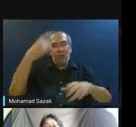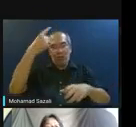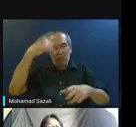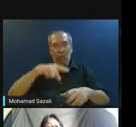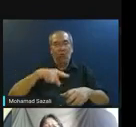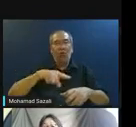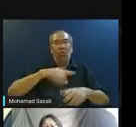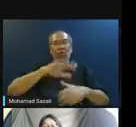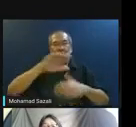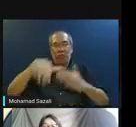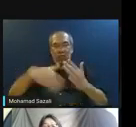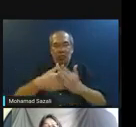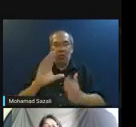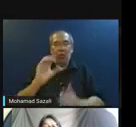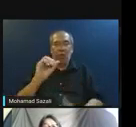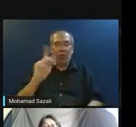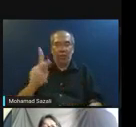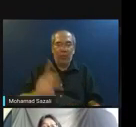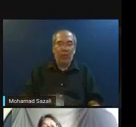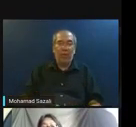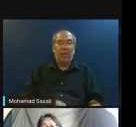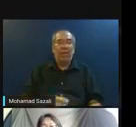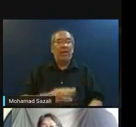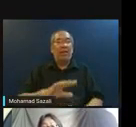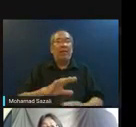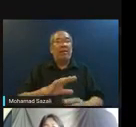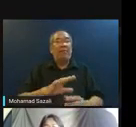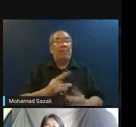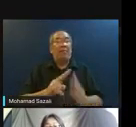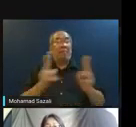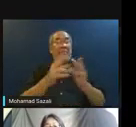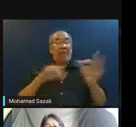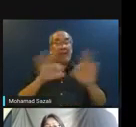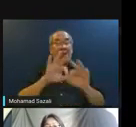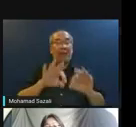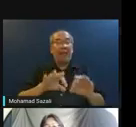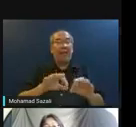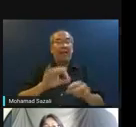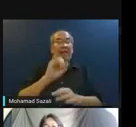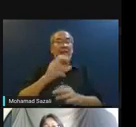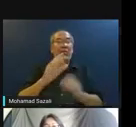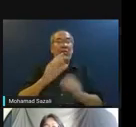places, informations, shall be given to us without discrimination.